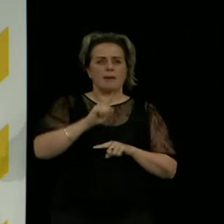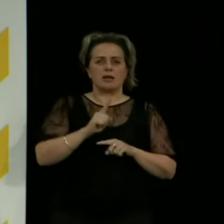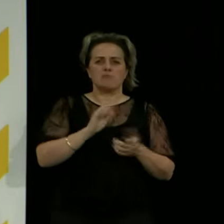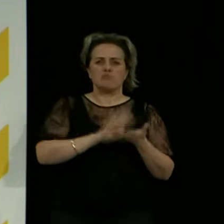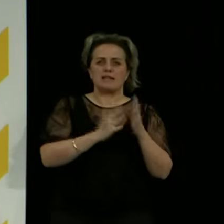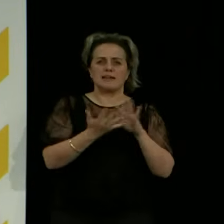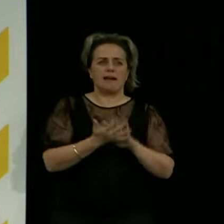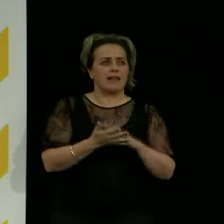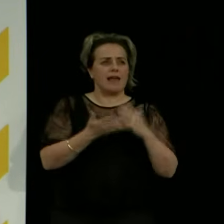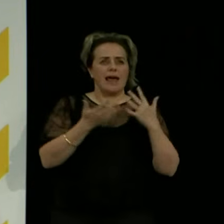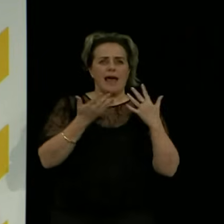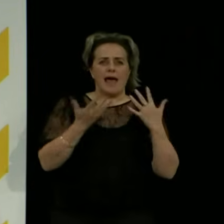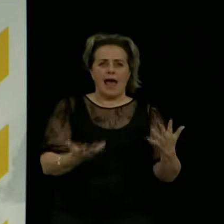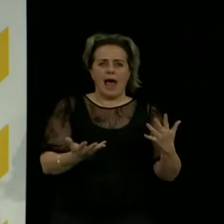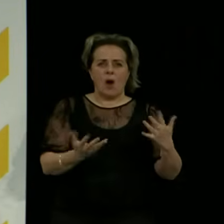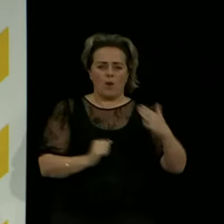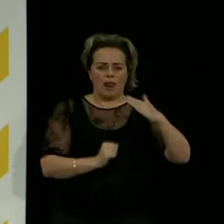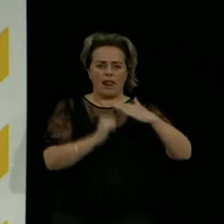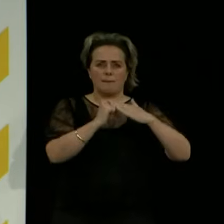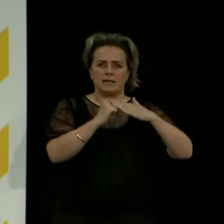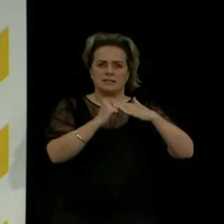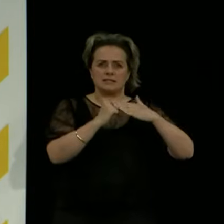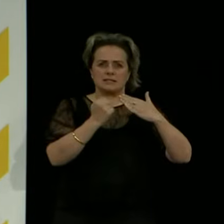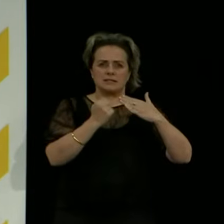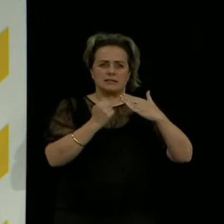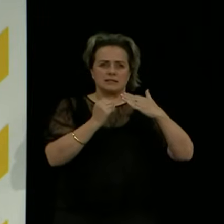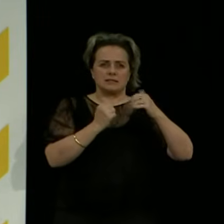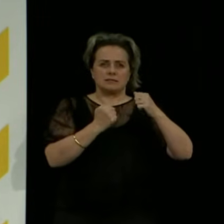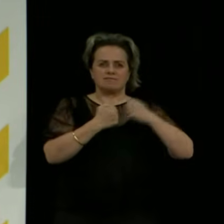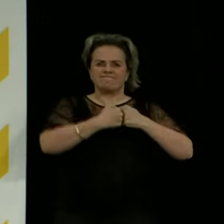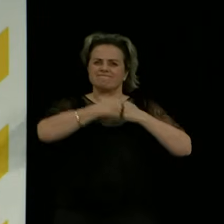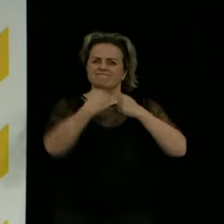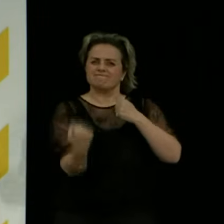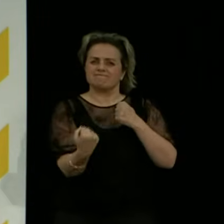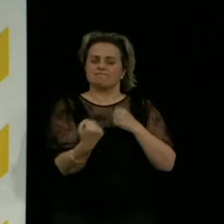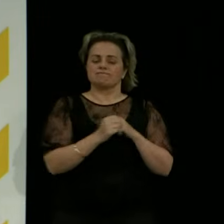cap. This is more in the Alert Level 2, the parts